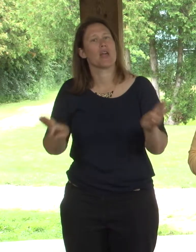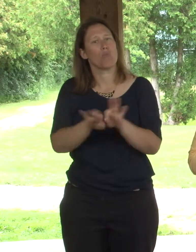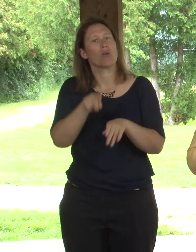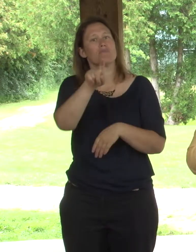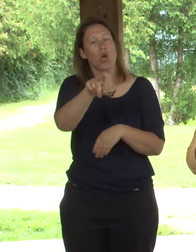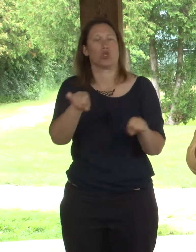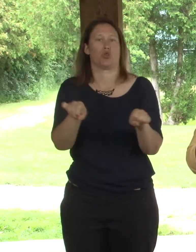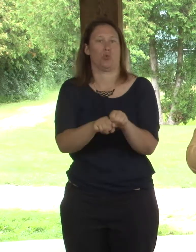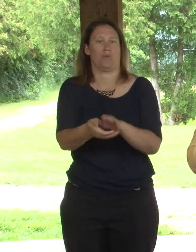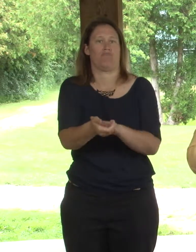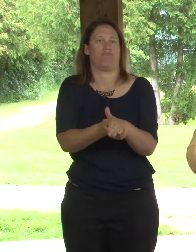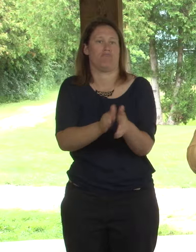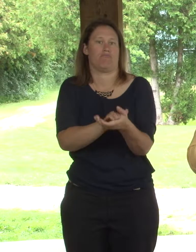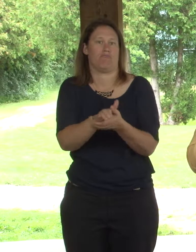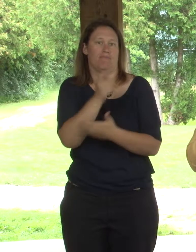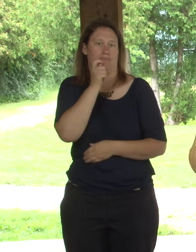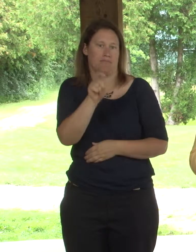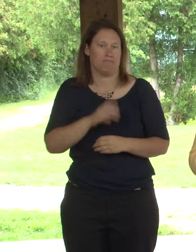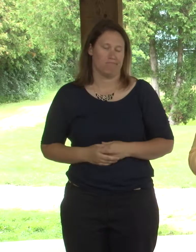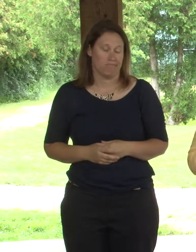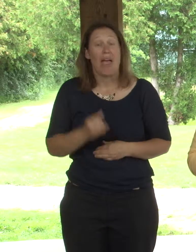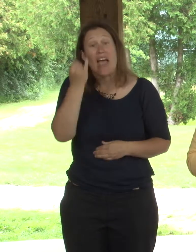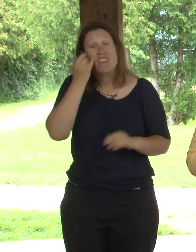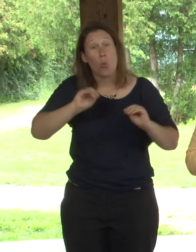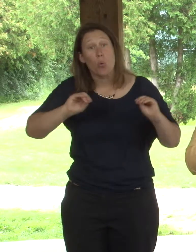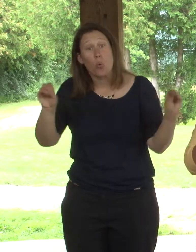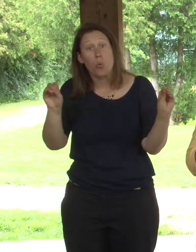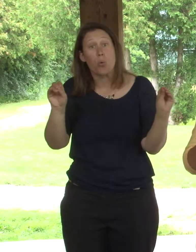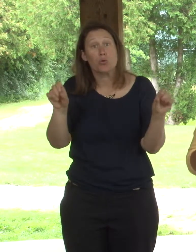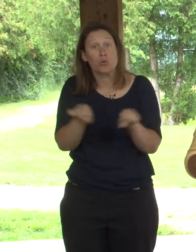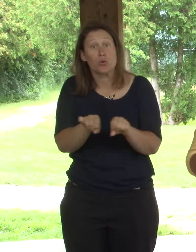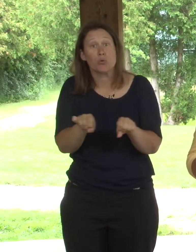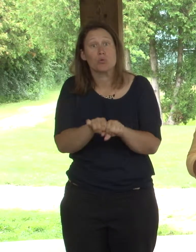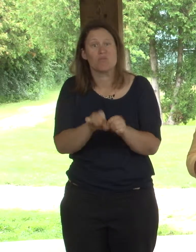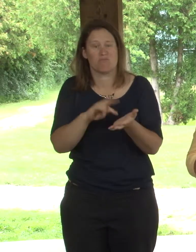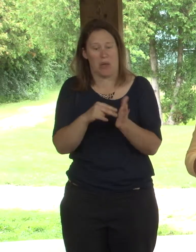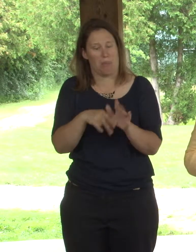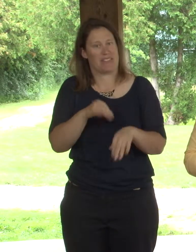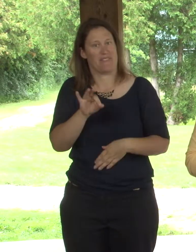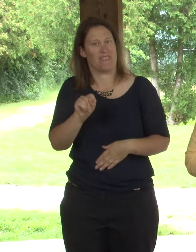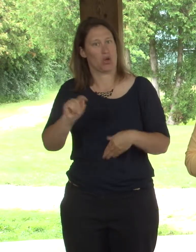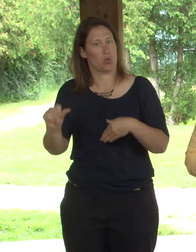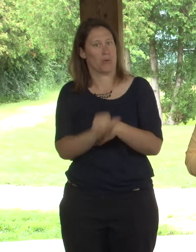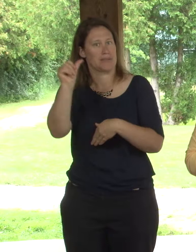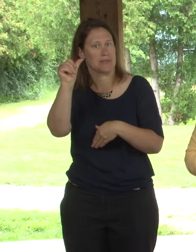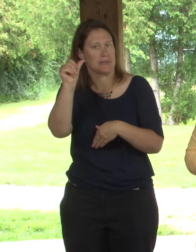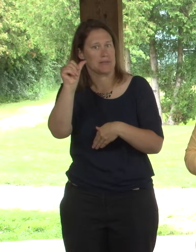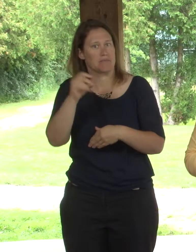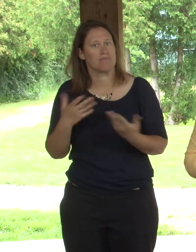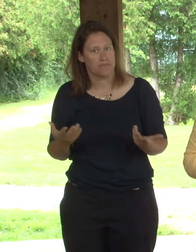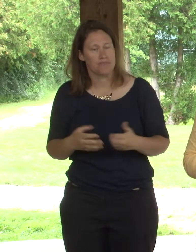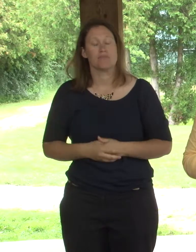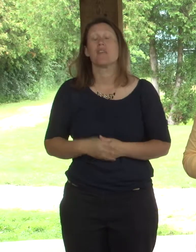feet is just a hazard that we are putting our feet into. And so if we're